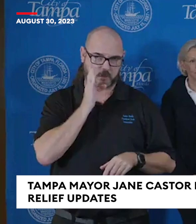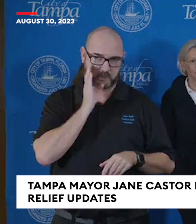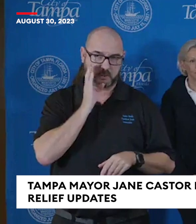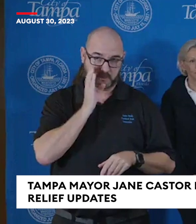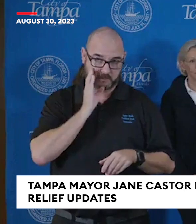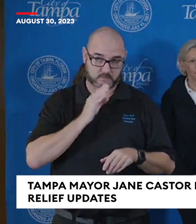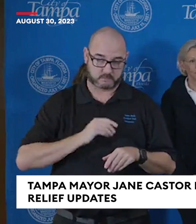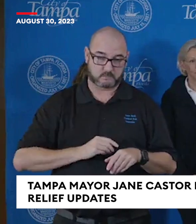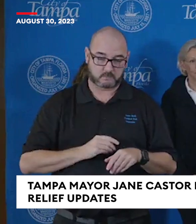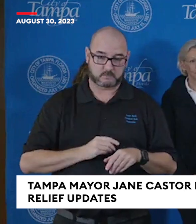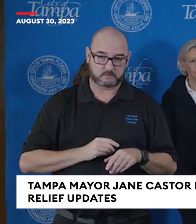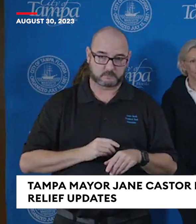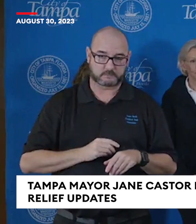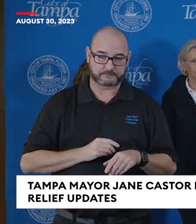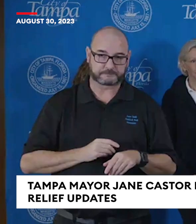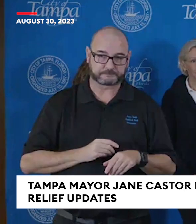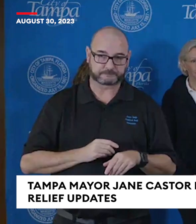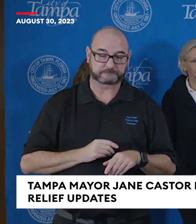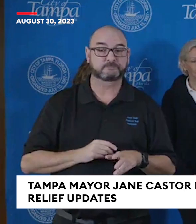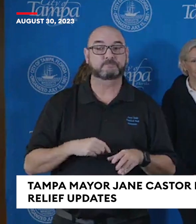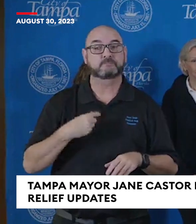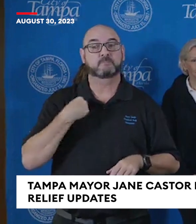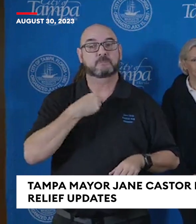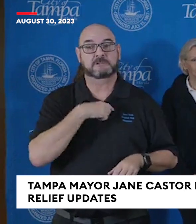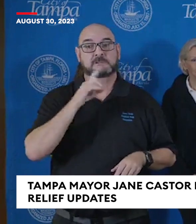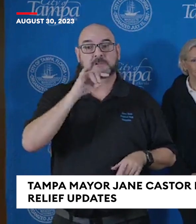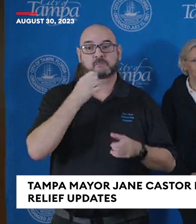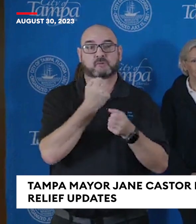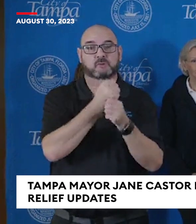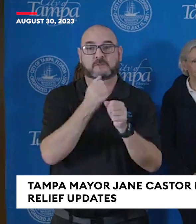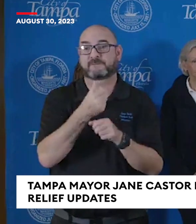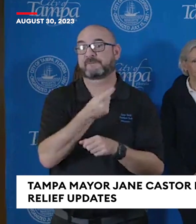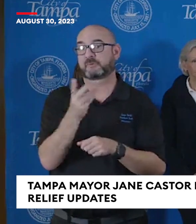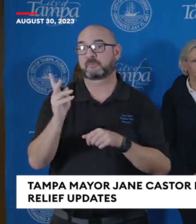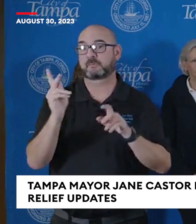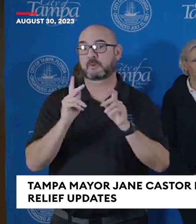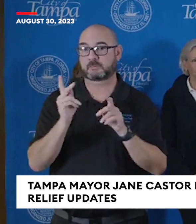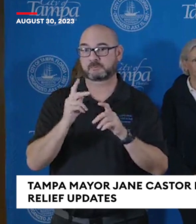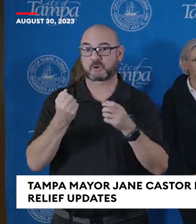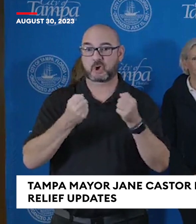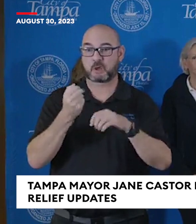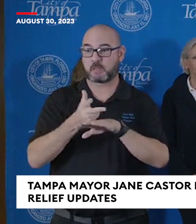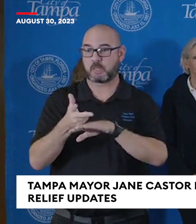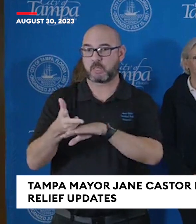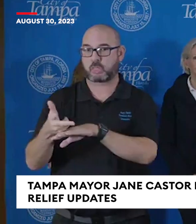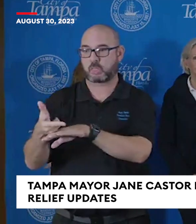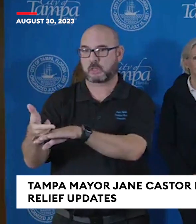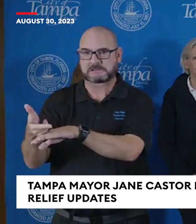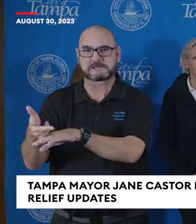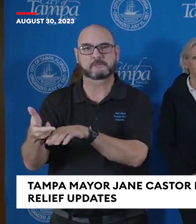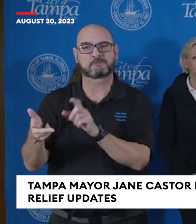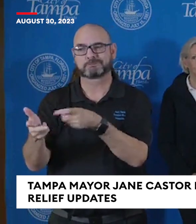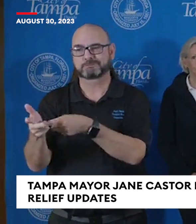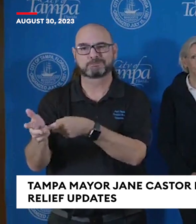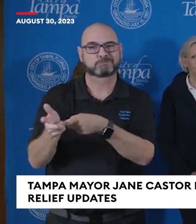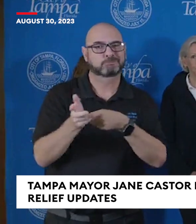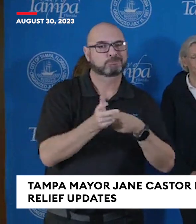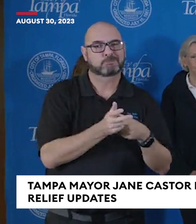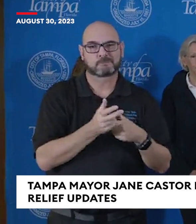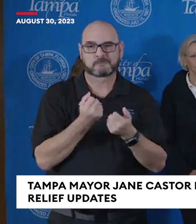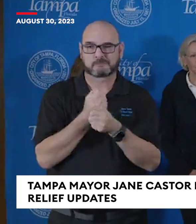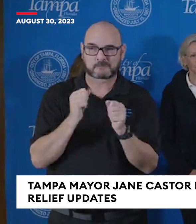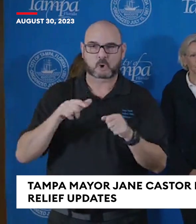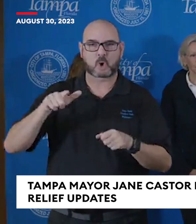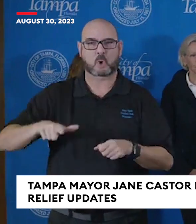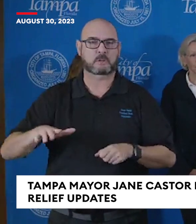this morning, we have had to make a couple of rescues of stalled vehicles in the low-lying areas. We just ask everyone to